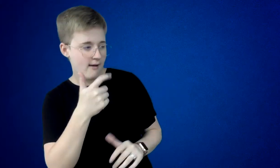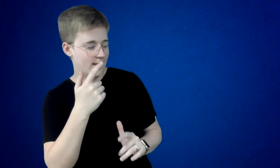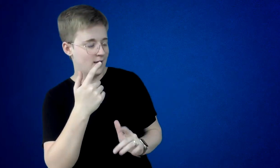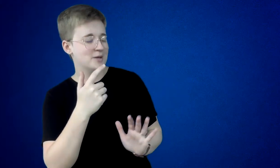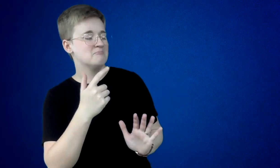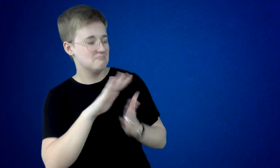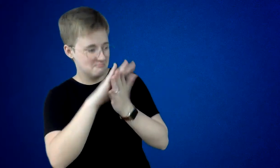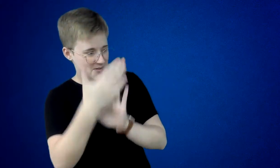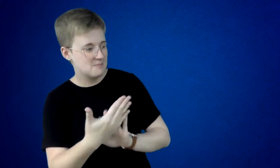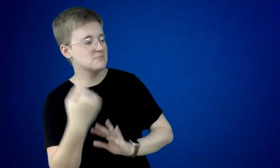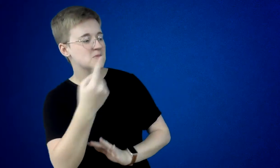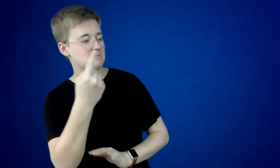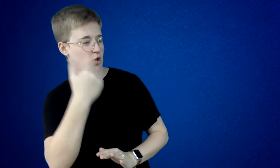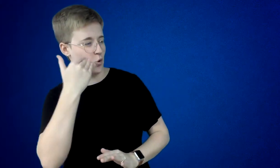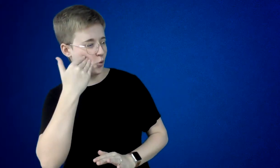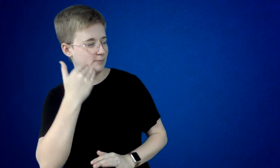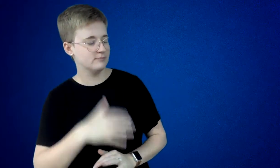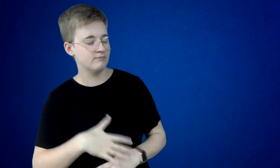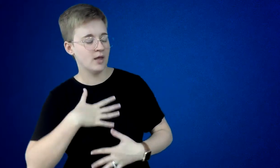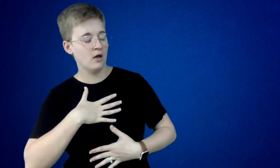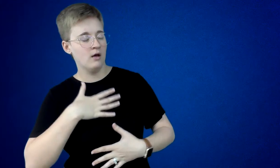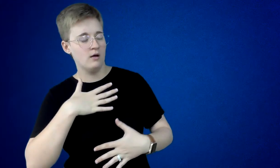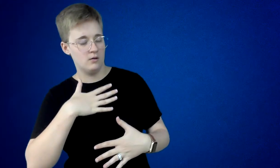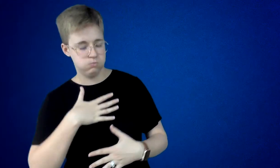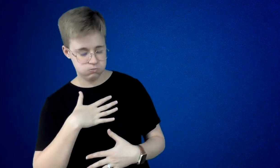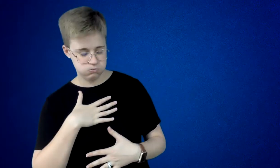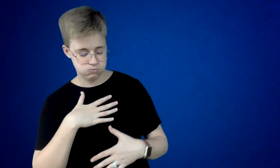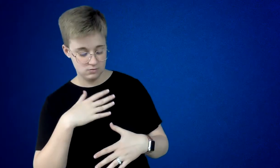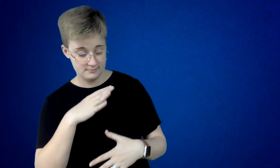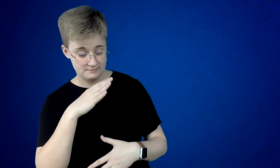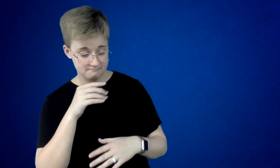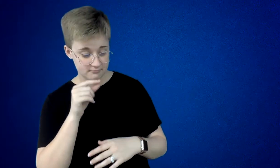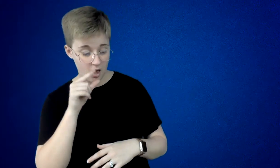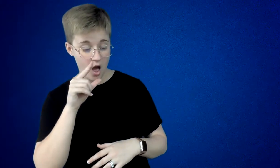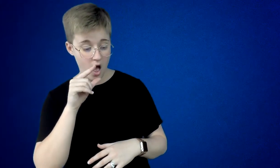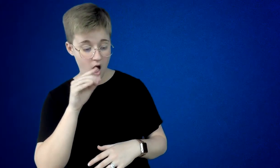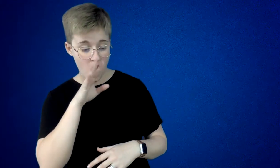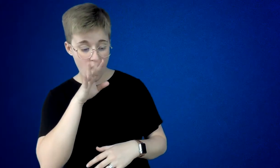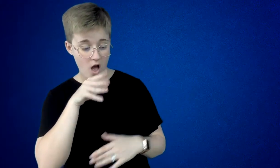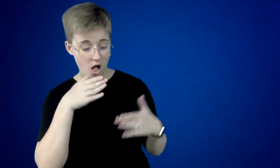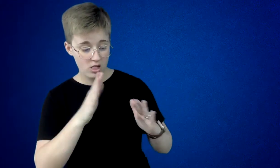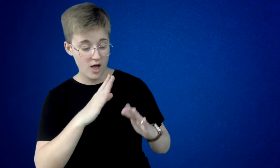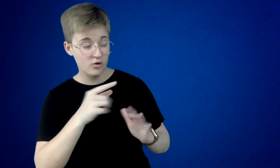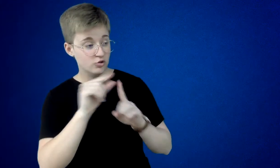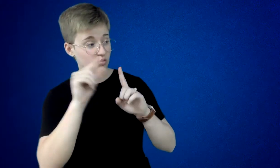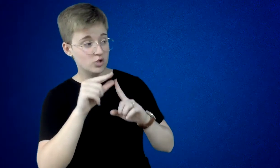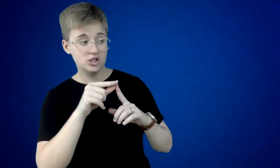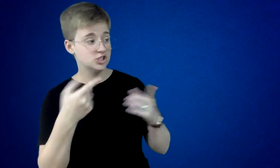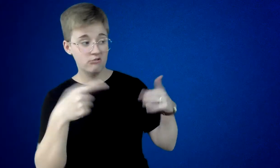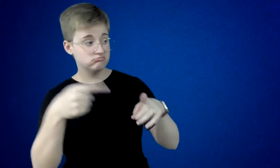recognized. He took a breath. He opened his mouth and let the words fall out. "I know